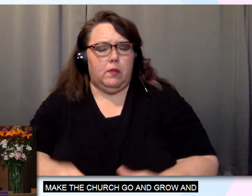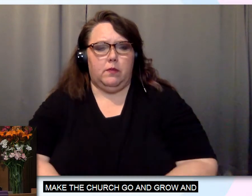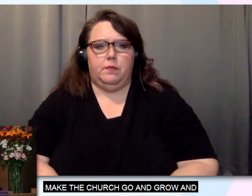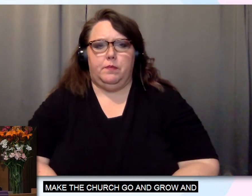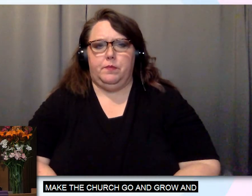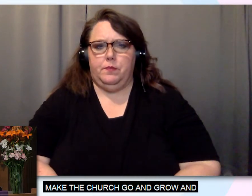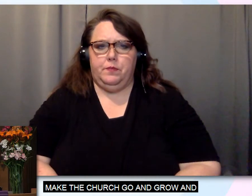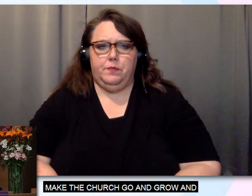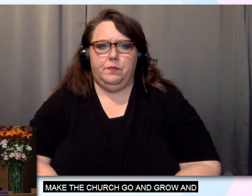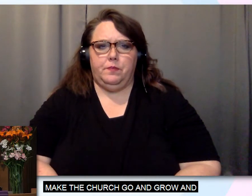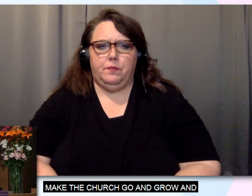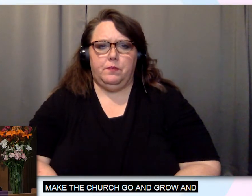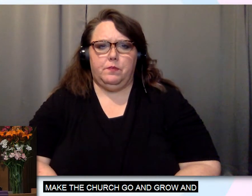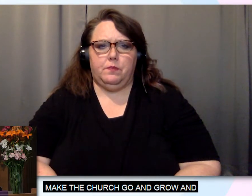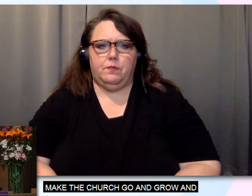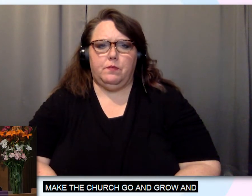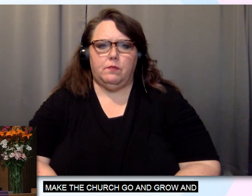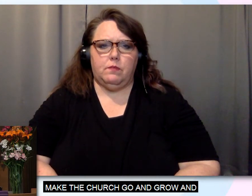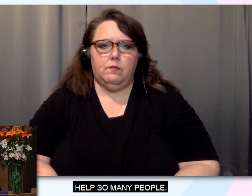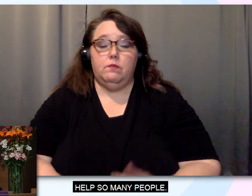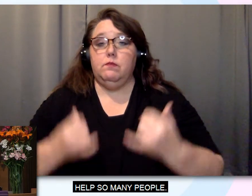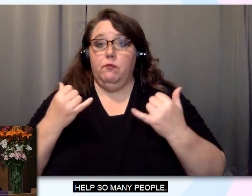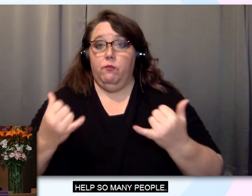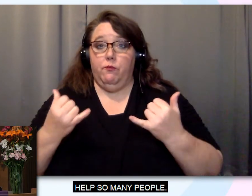people. And now,